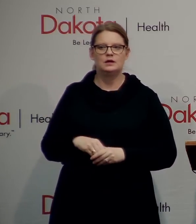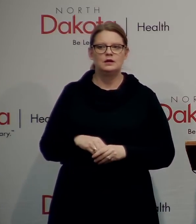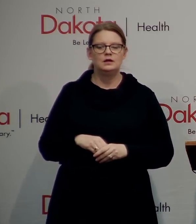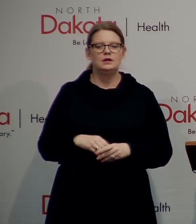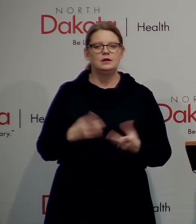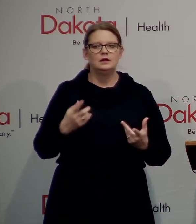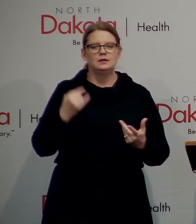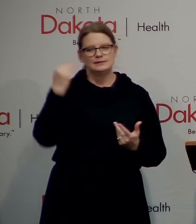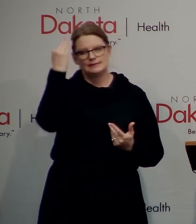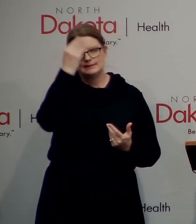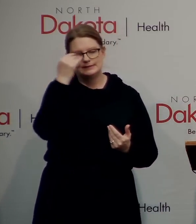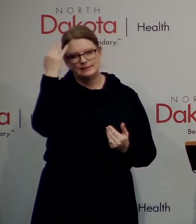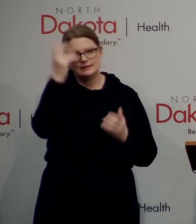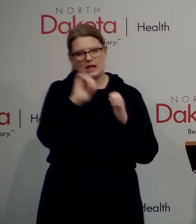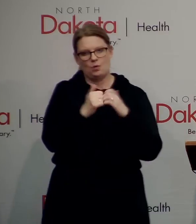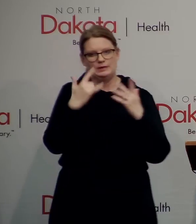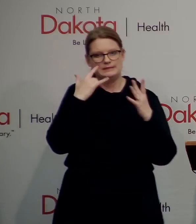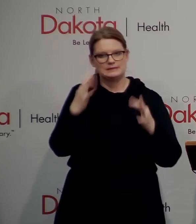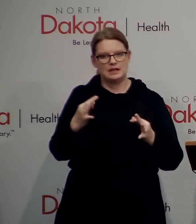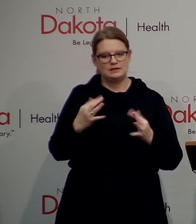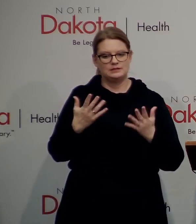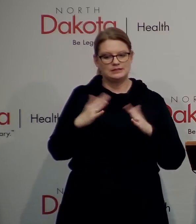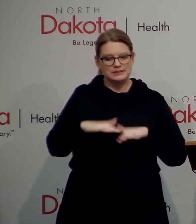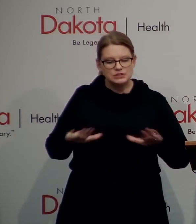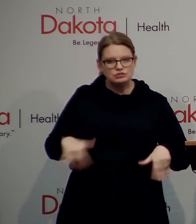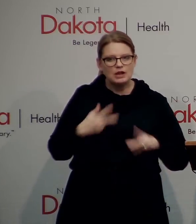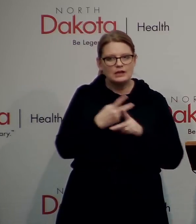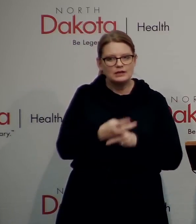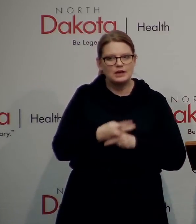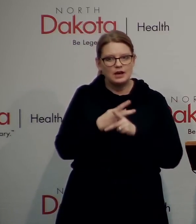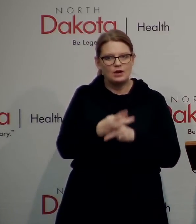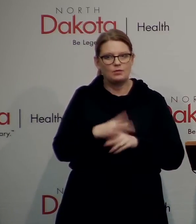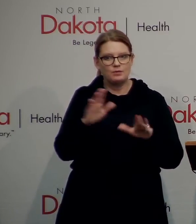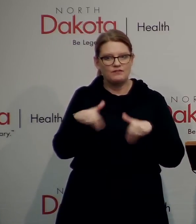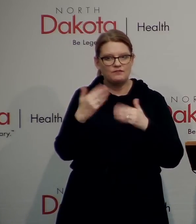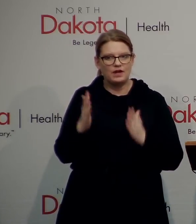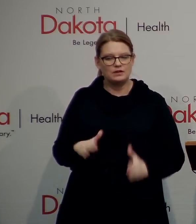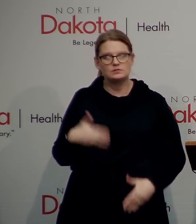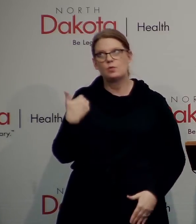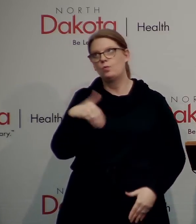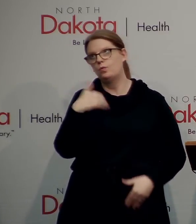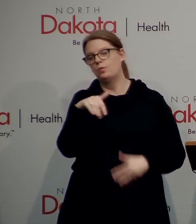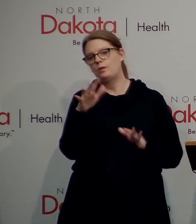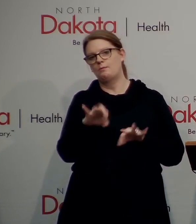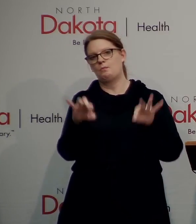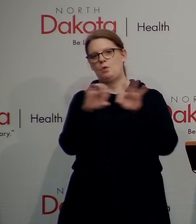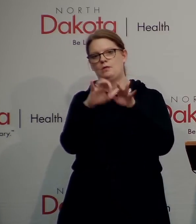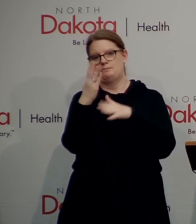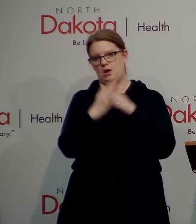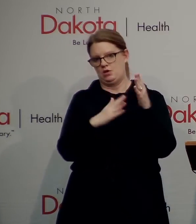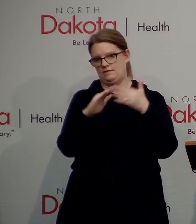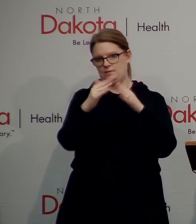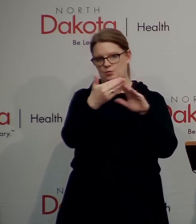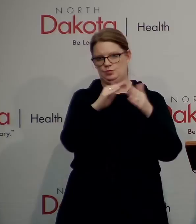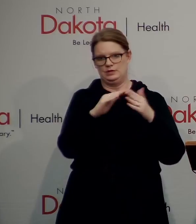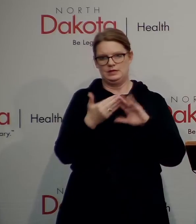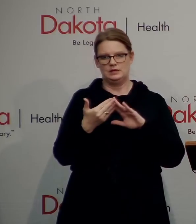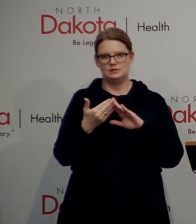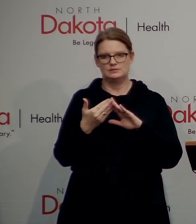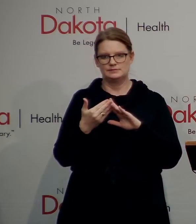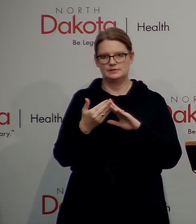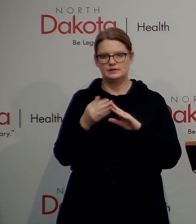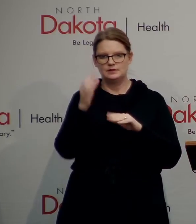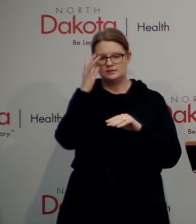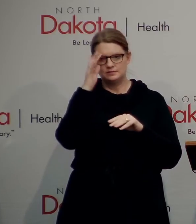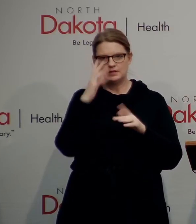very thoughtful about how we made that decision. Child care providers are an essential part of community infrastructure, and having those